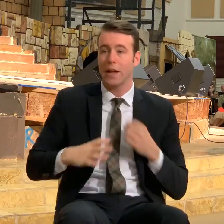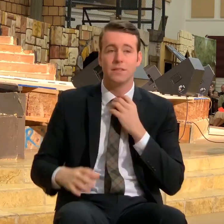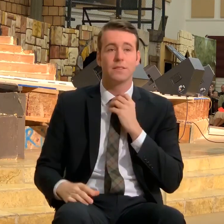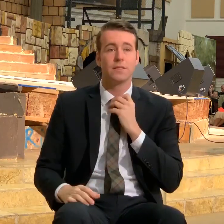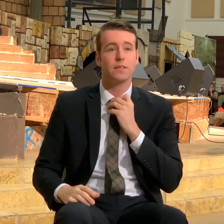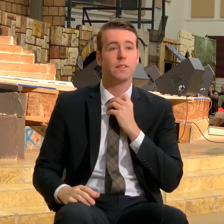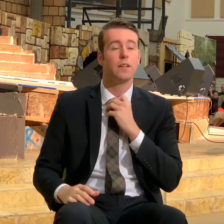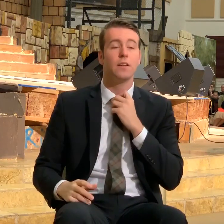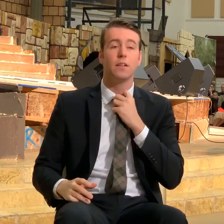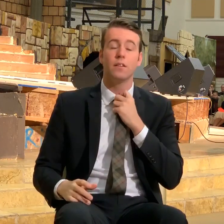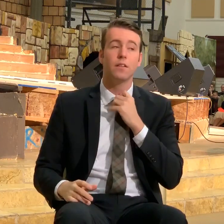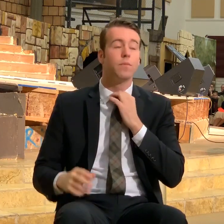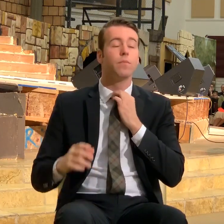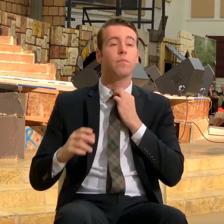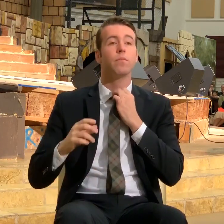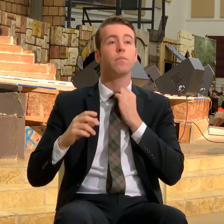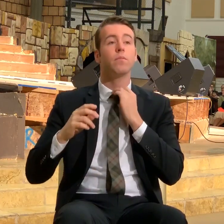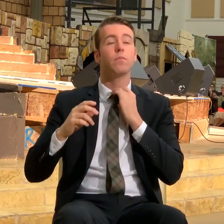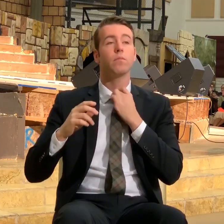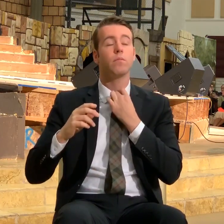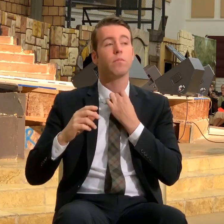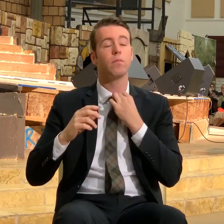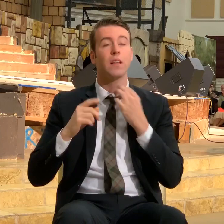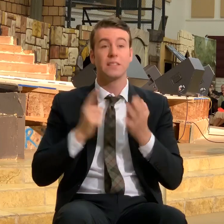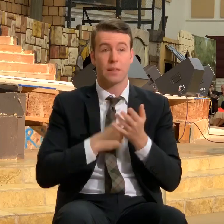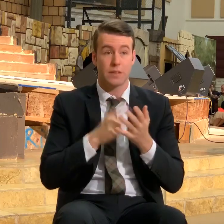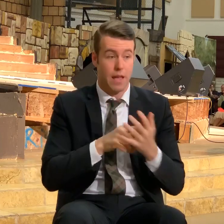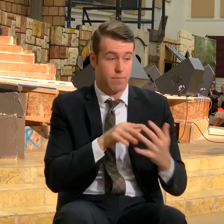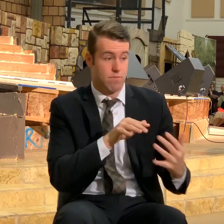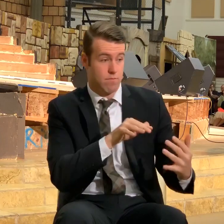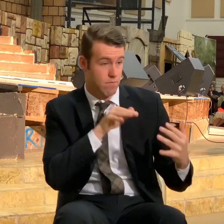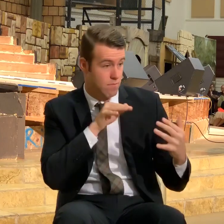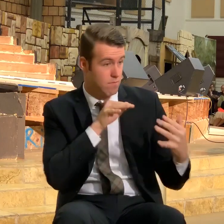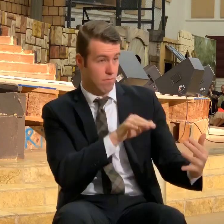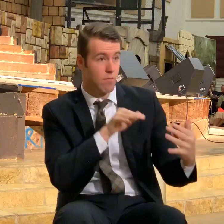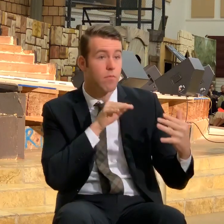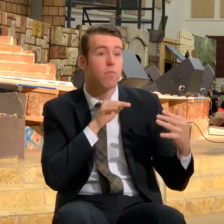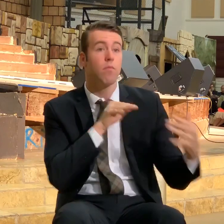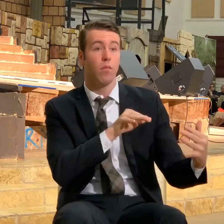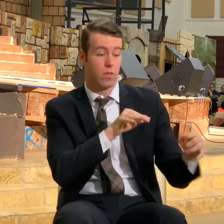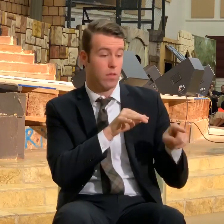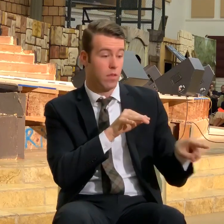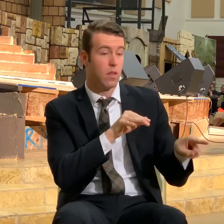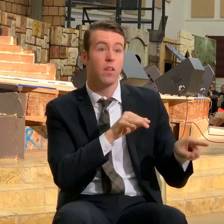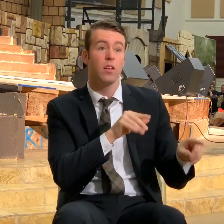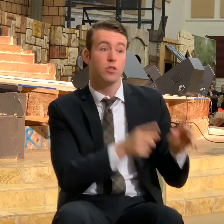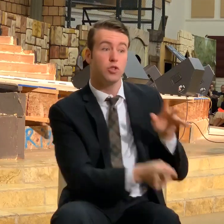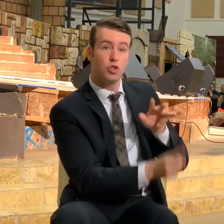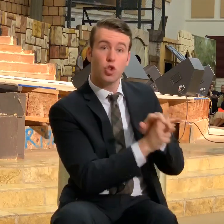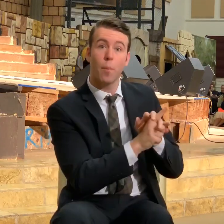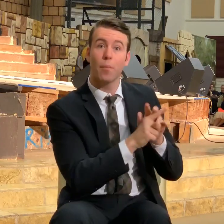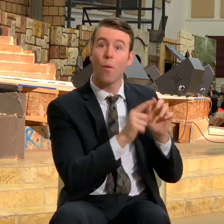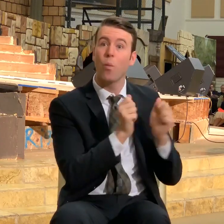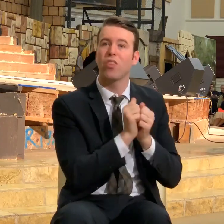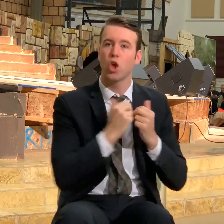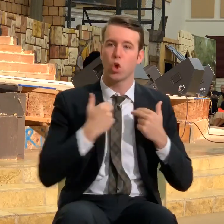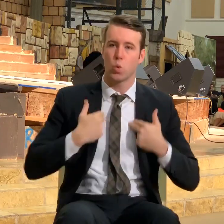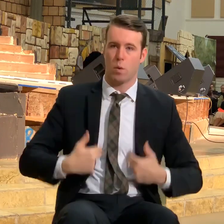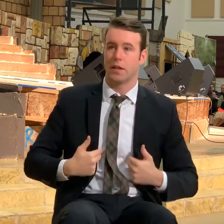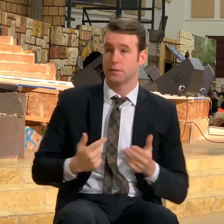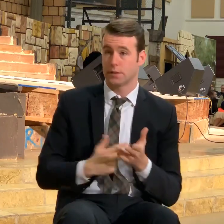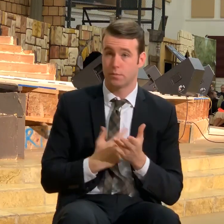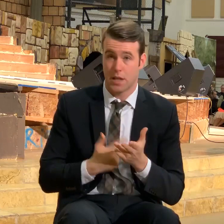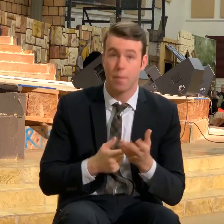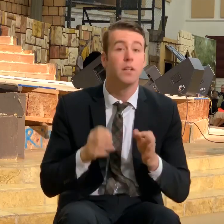And sometimes that spiritual warfare comes in the form of humans. And it is important in